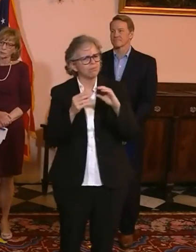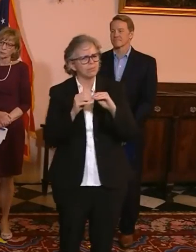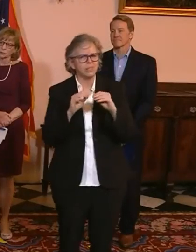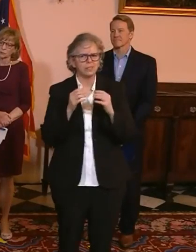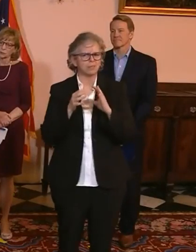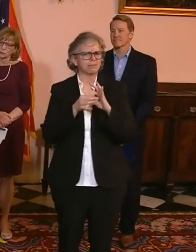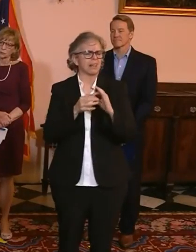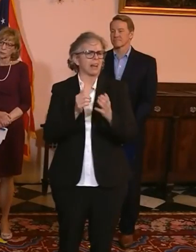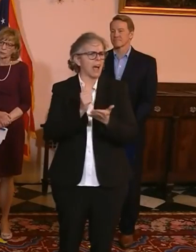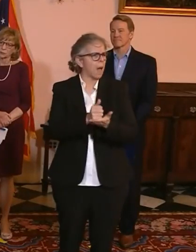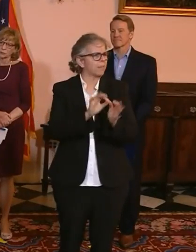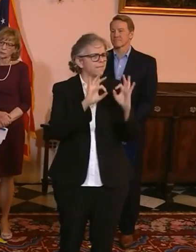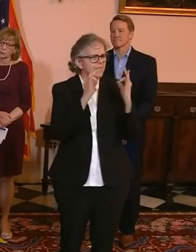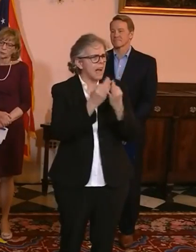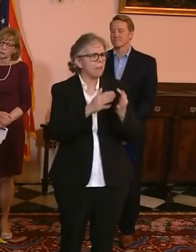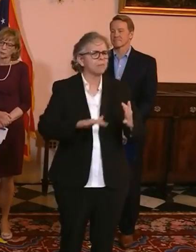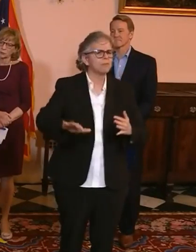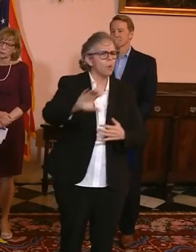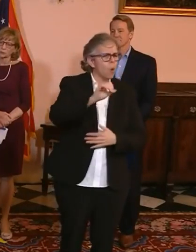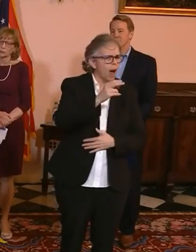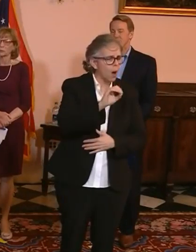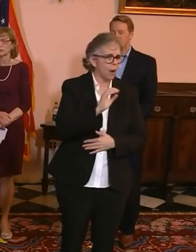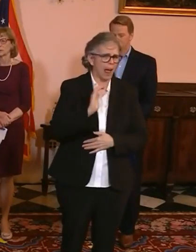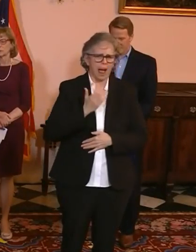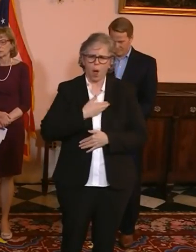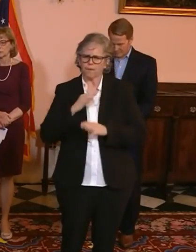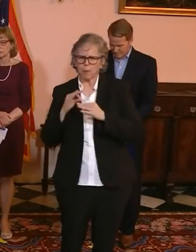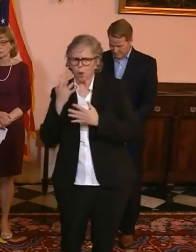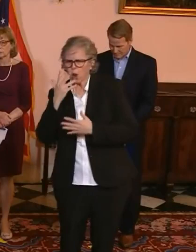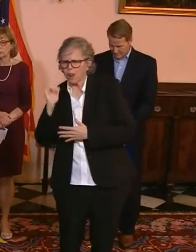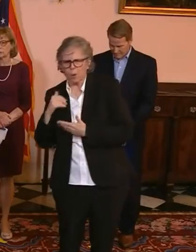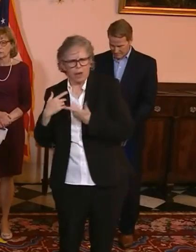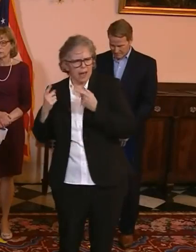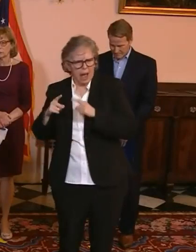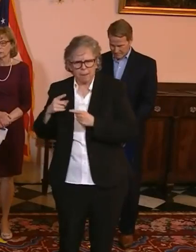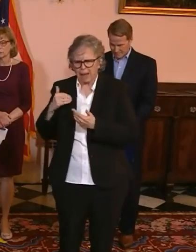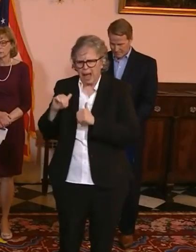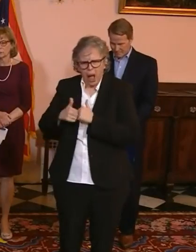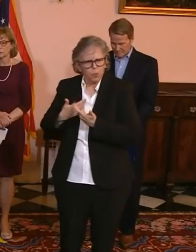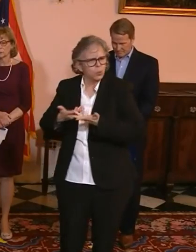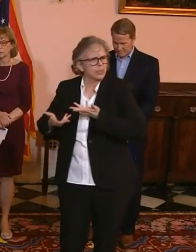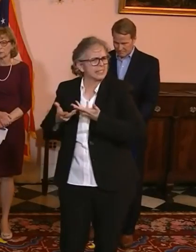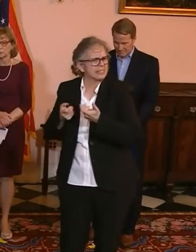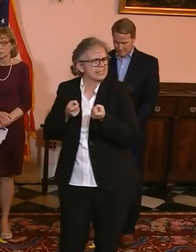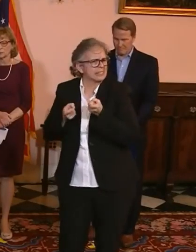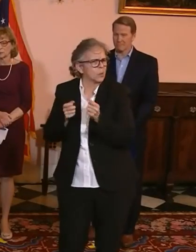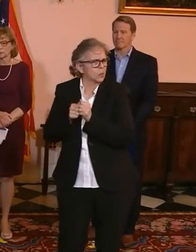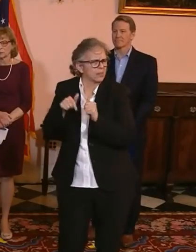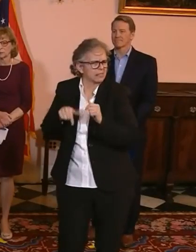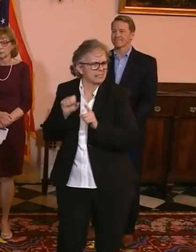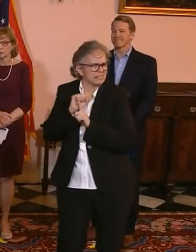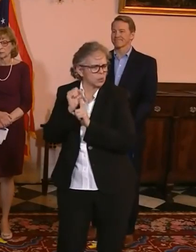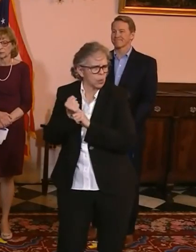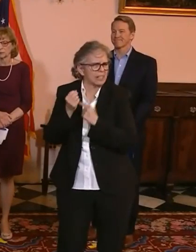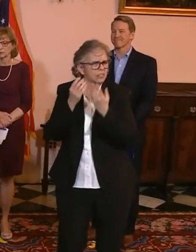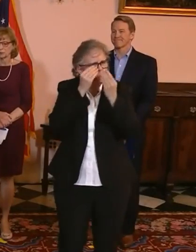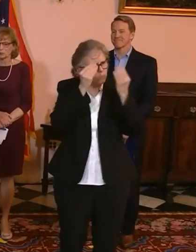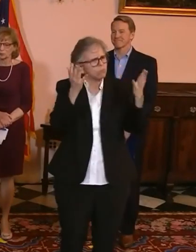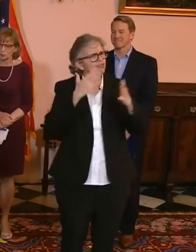family to kind of get us through this and to keep us together as a family. So,